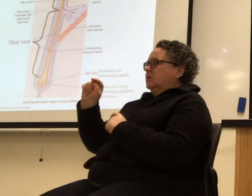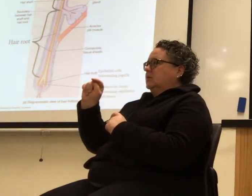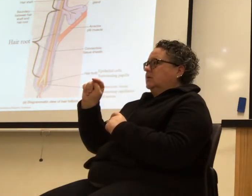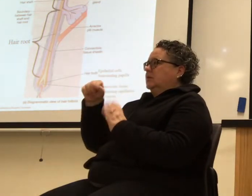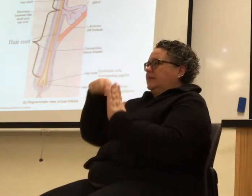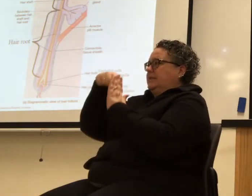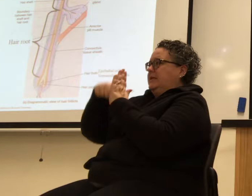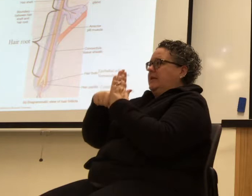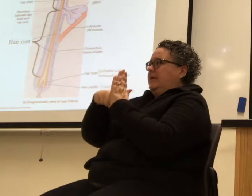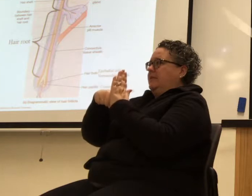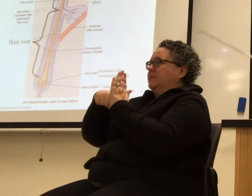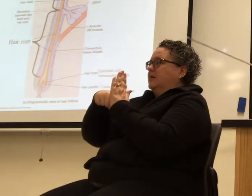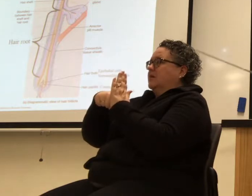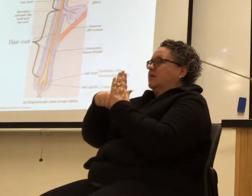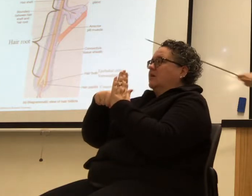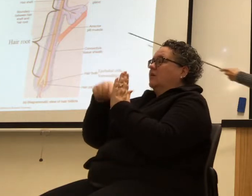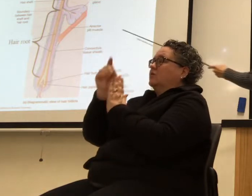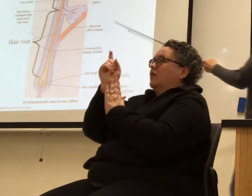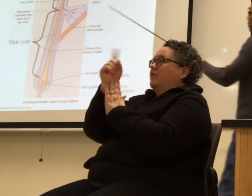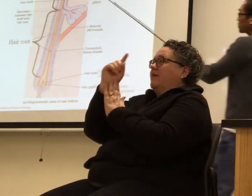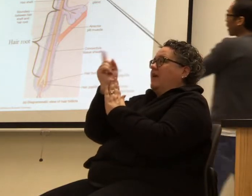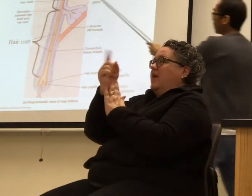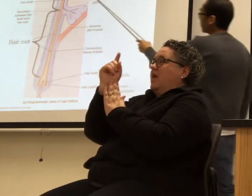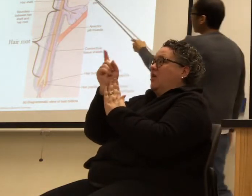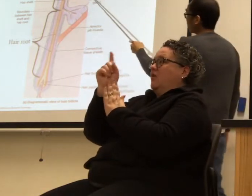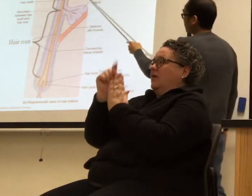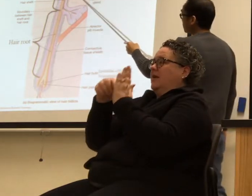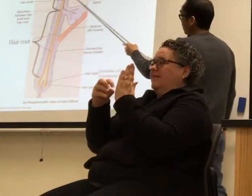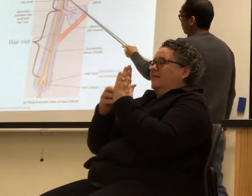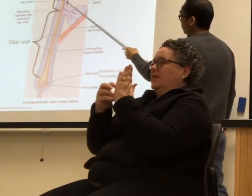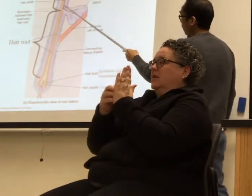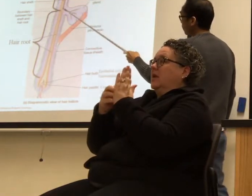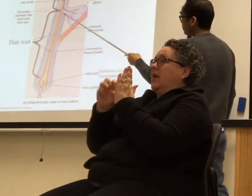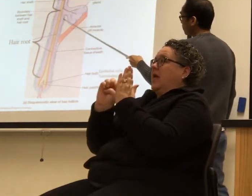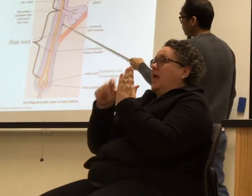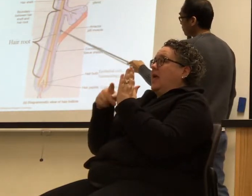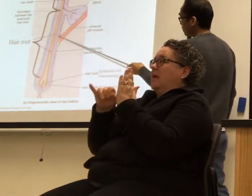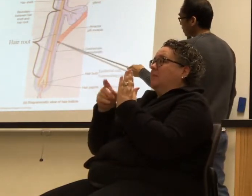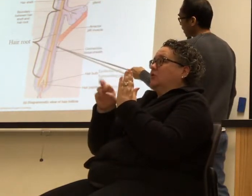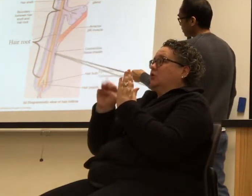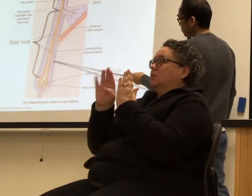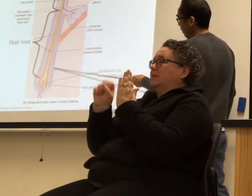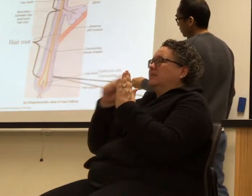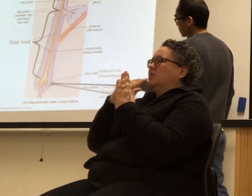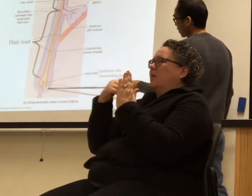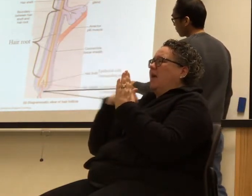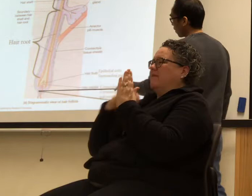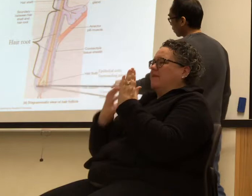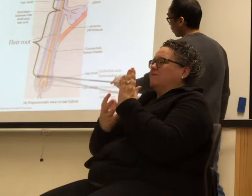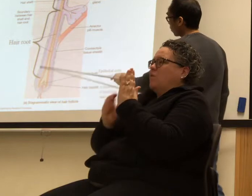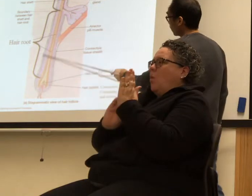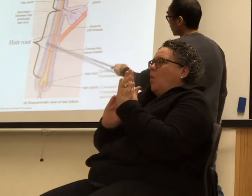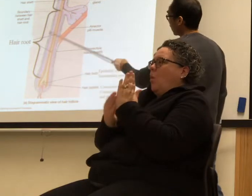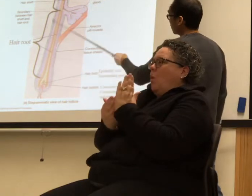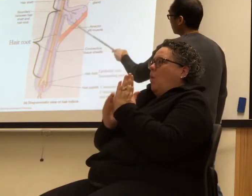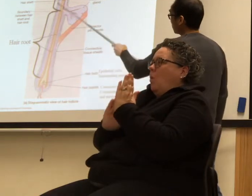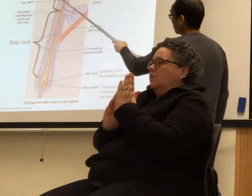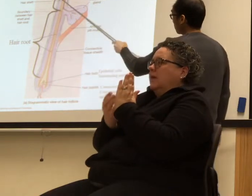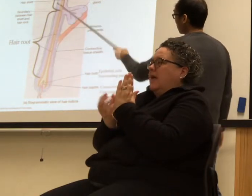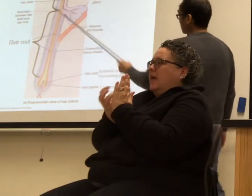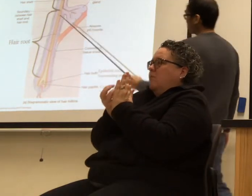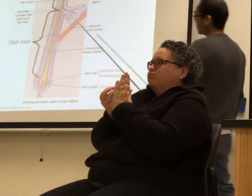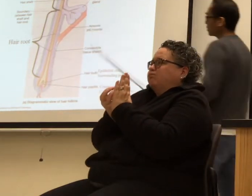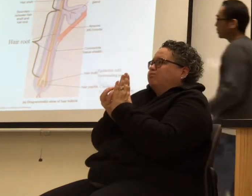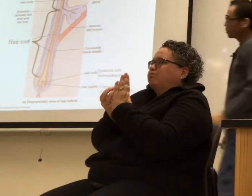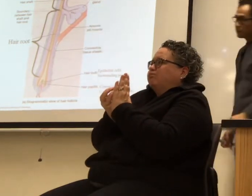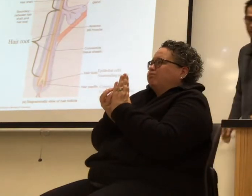picture there, here's the epidermis up top. It just kind of folds and kind of surrounds the hair follicle all the way down deep into